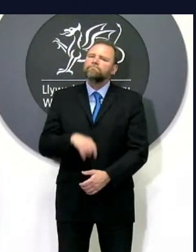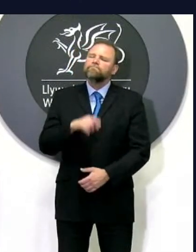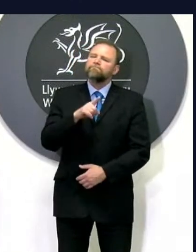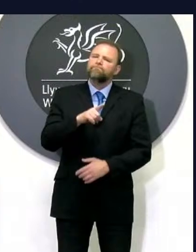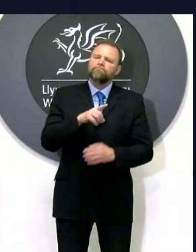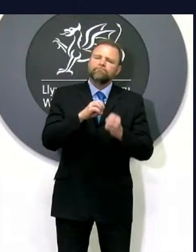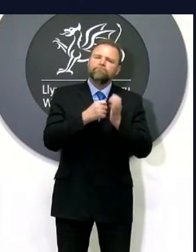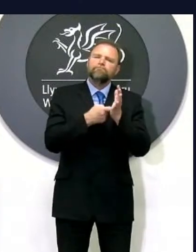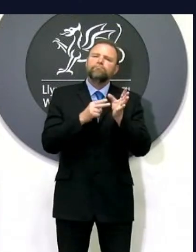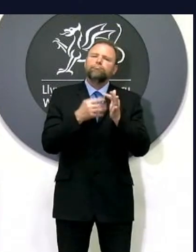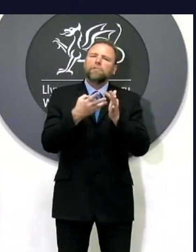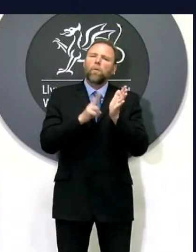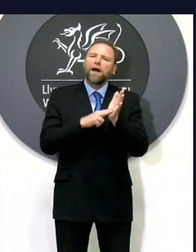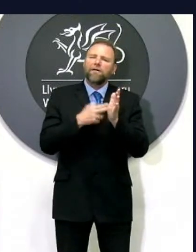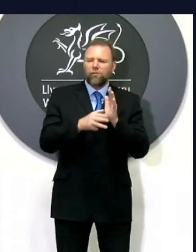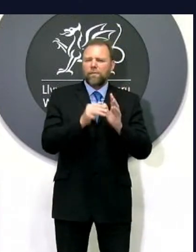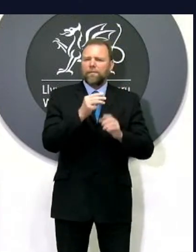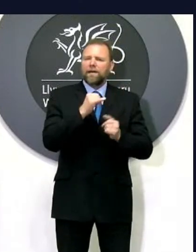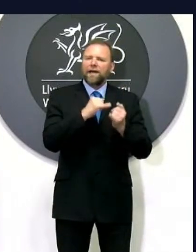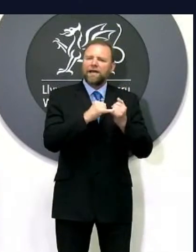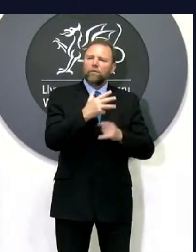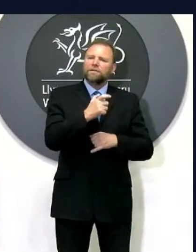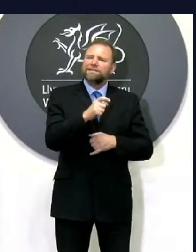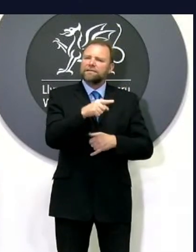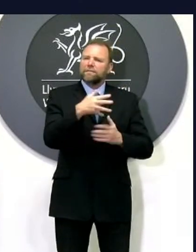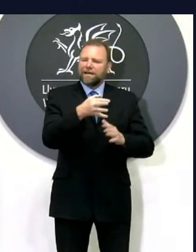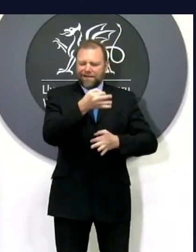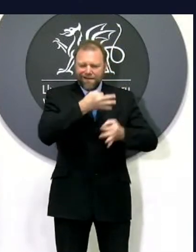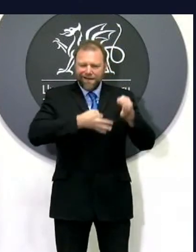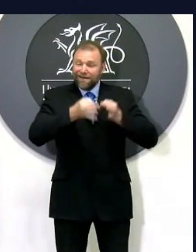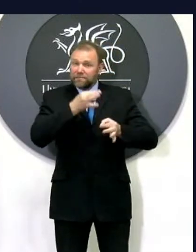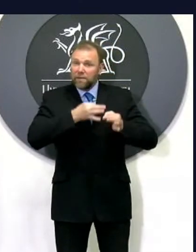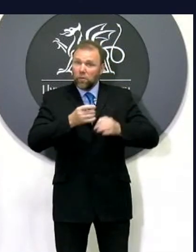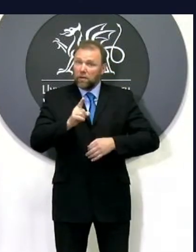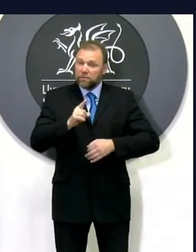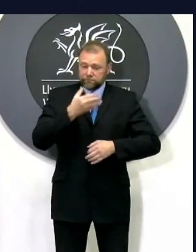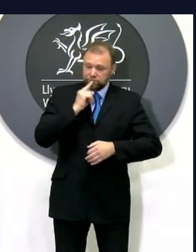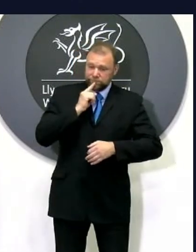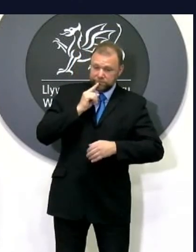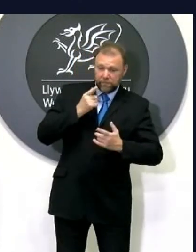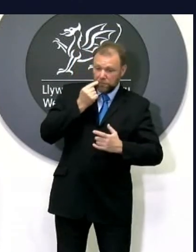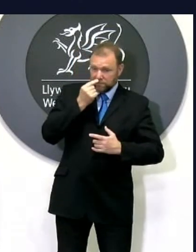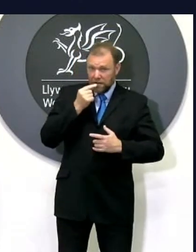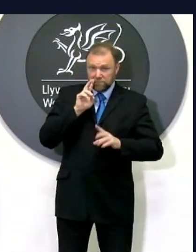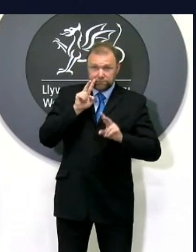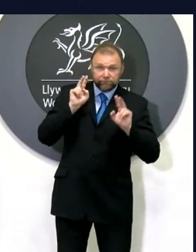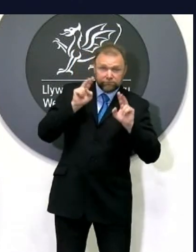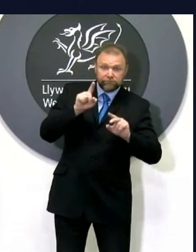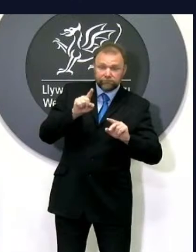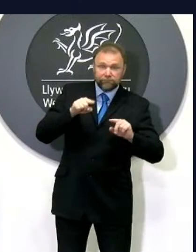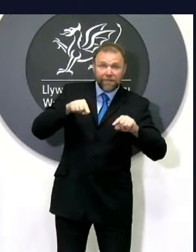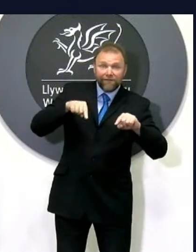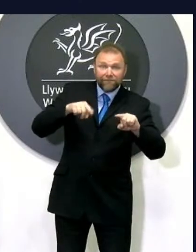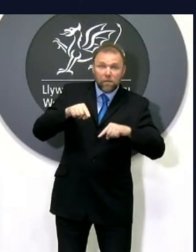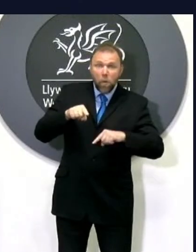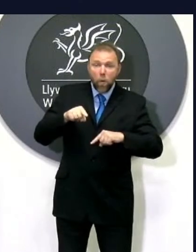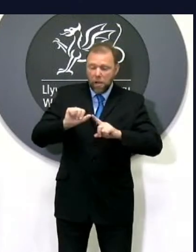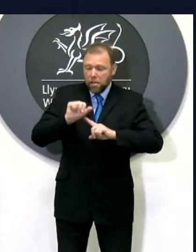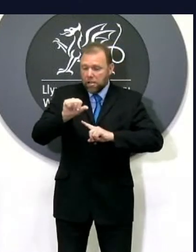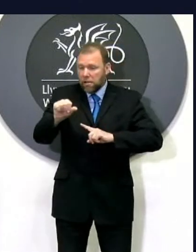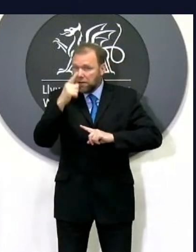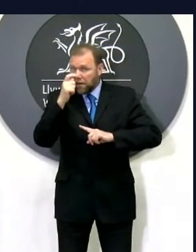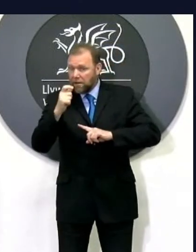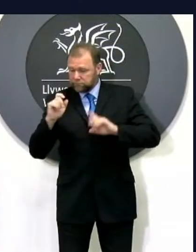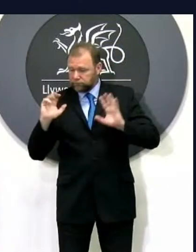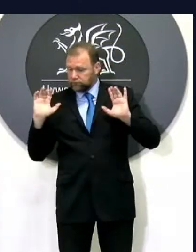was asking about the possibility of fans returning to Welsh football matches later in the summer.